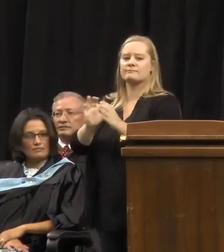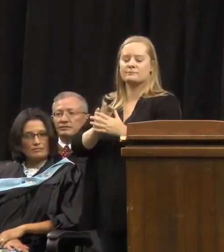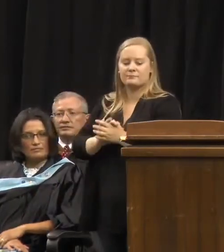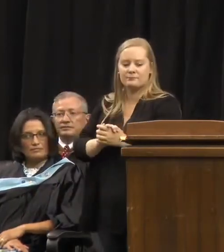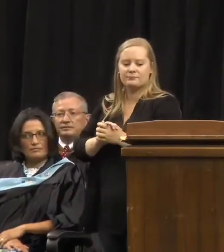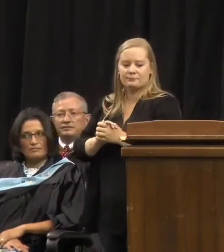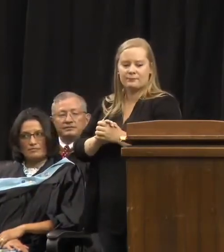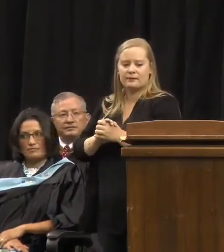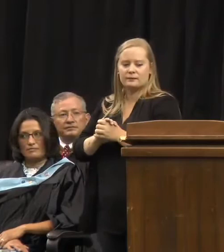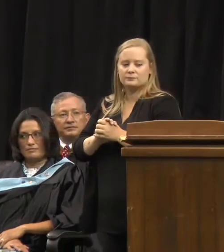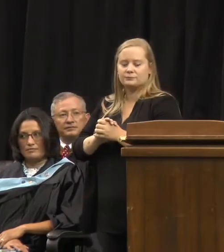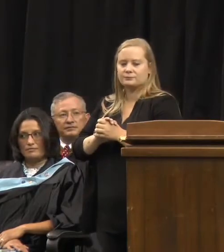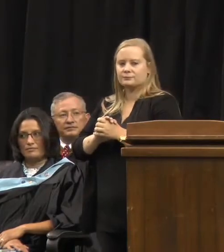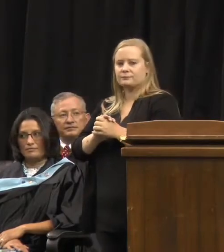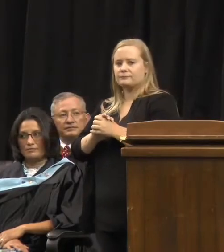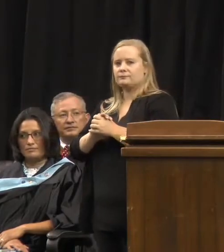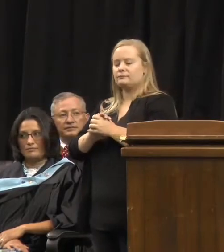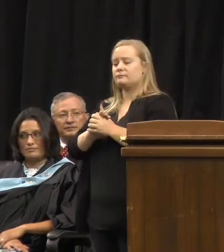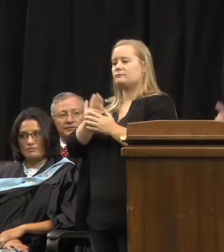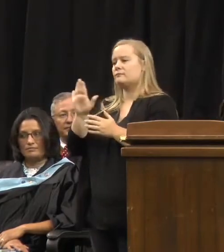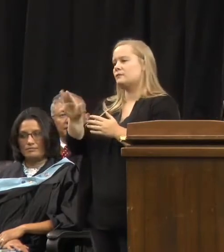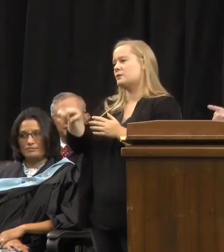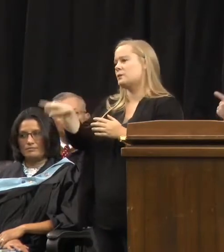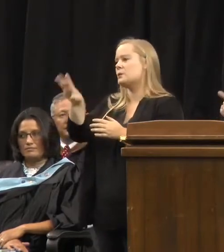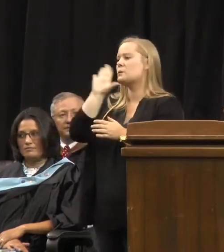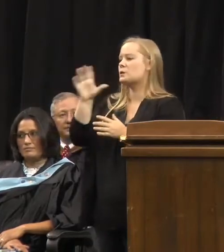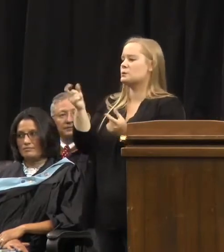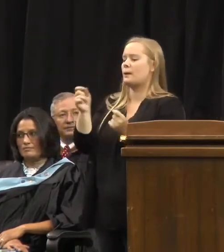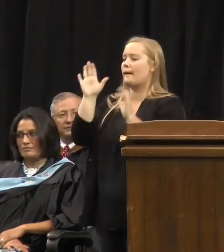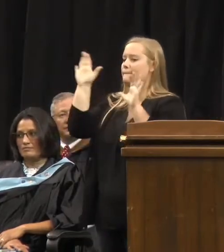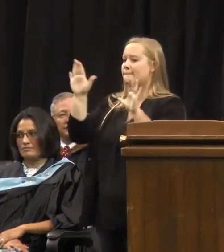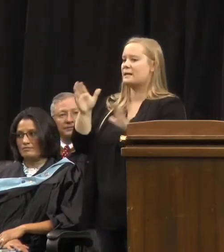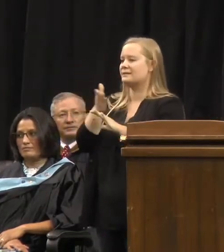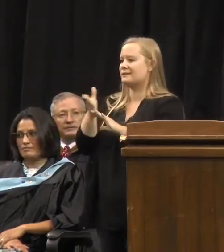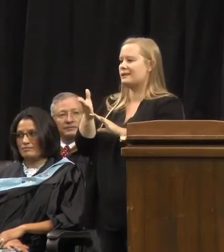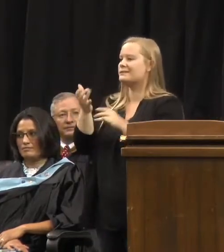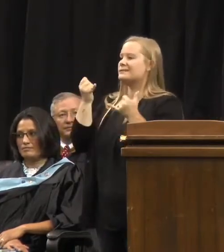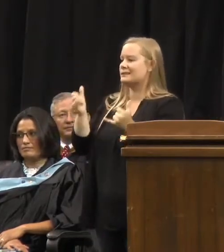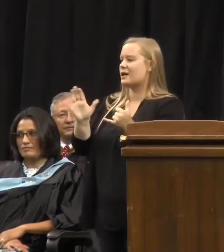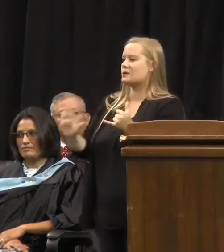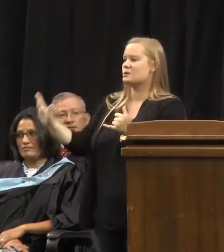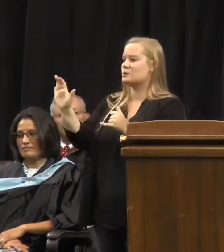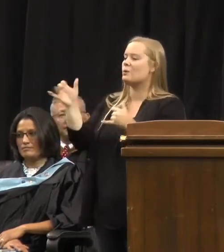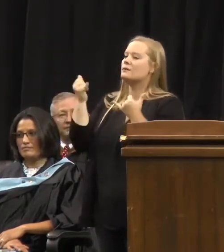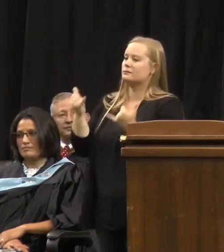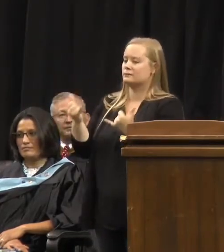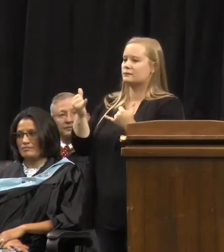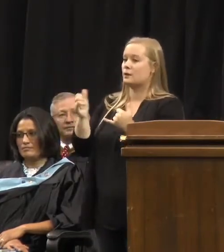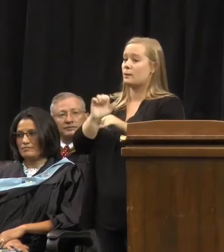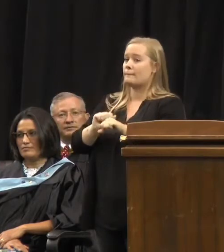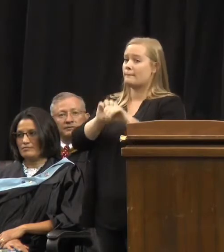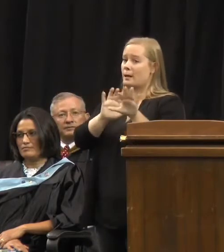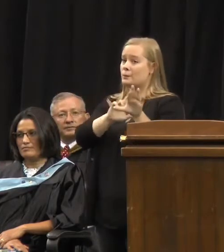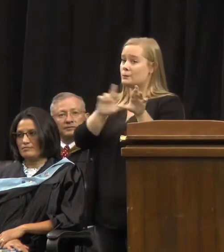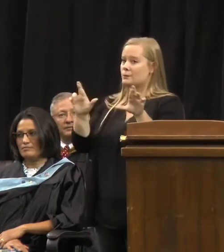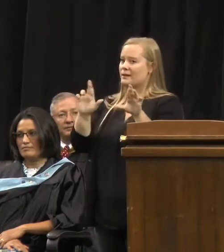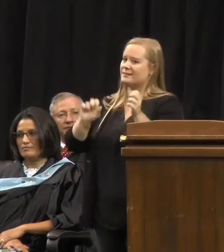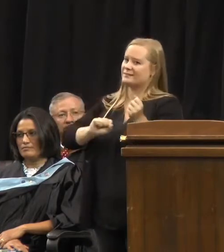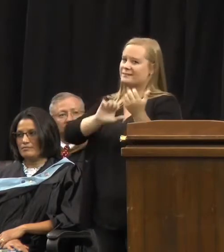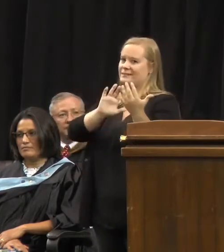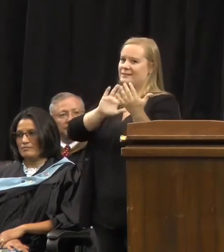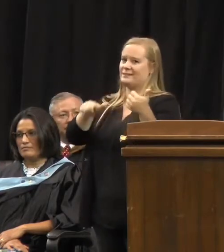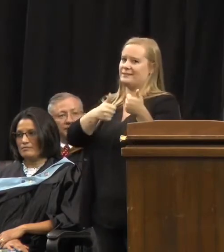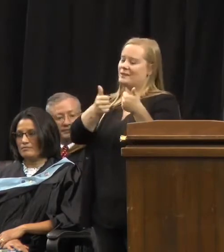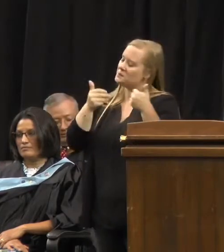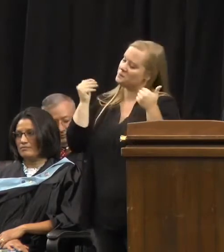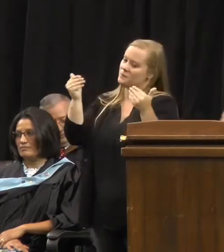O'Shea. You're off to great places. Today is your day. Your mountain is waiting. So